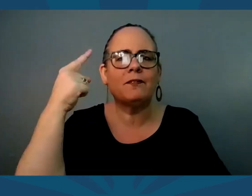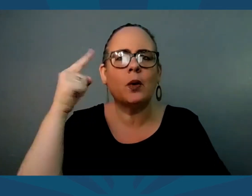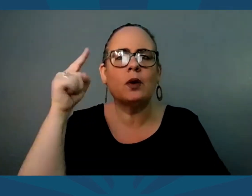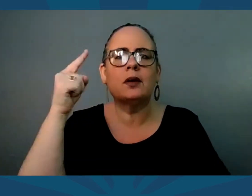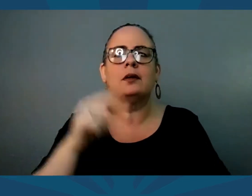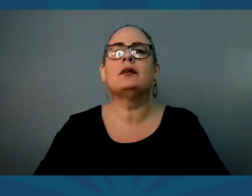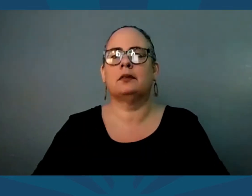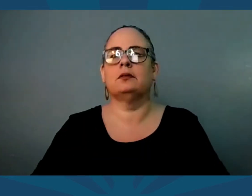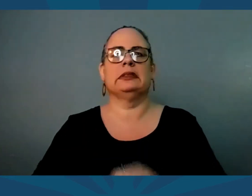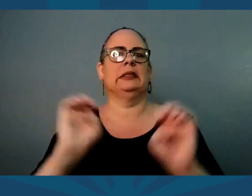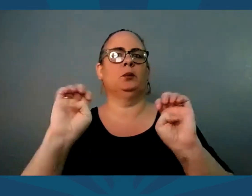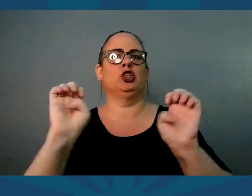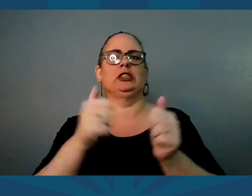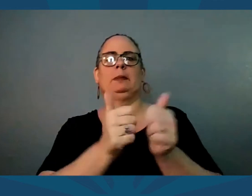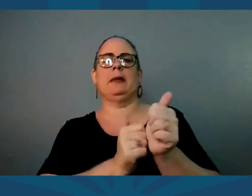FWAB,